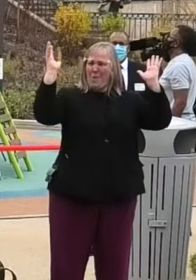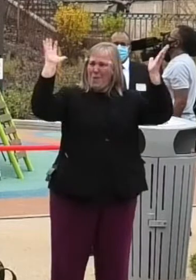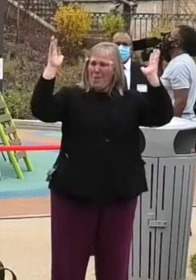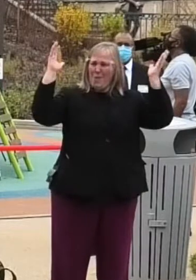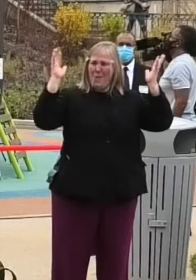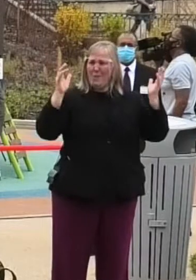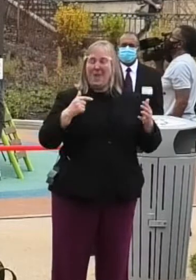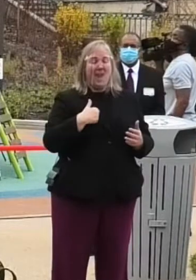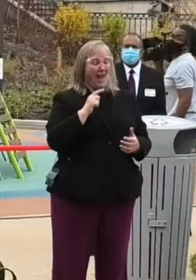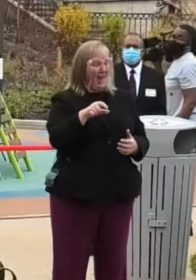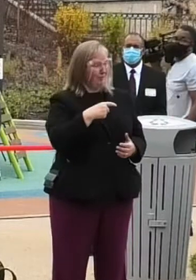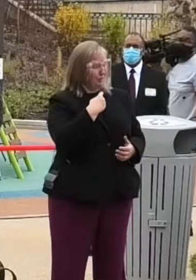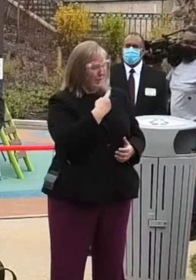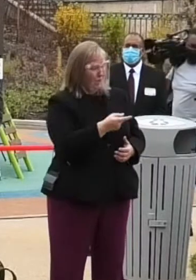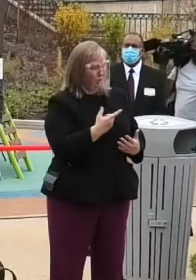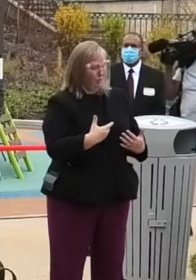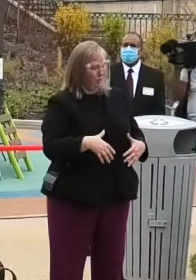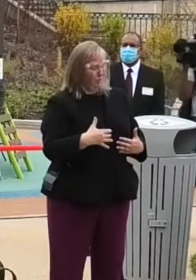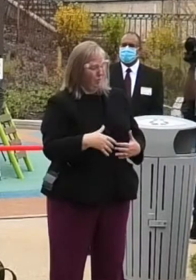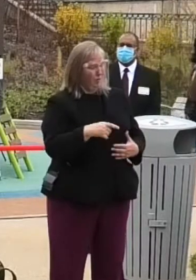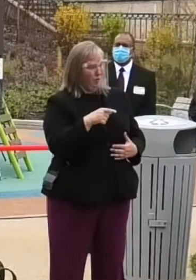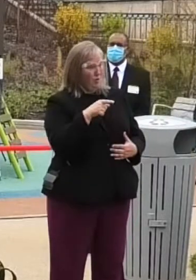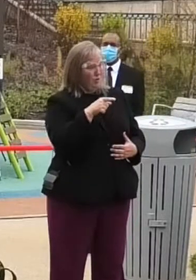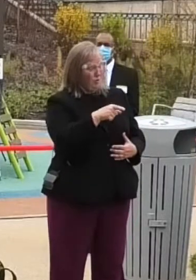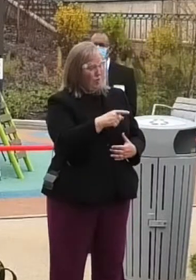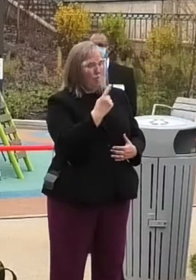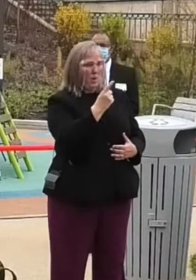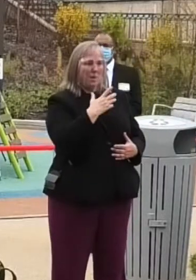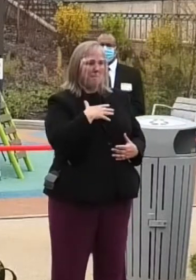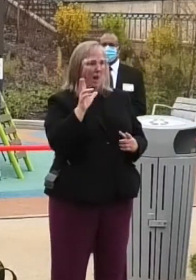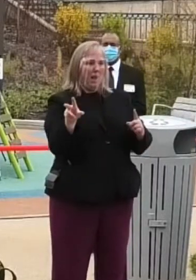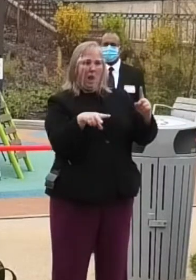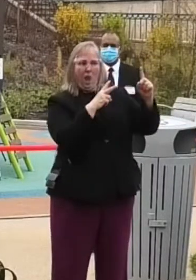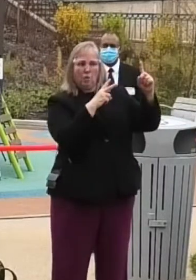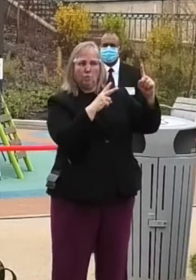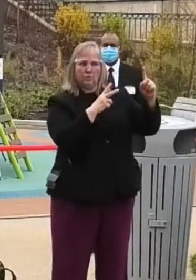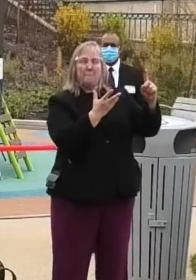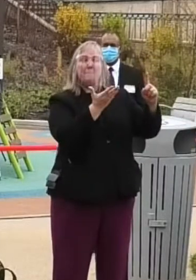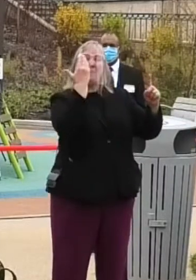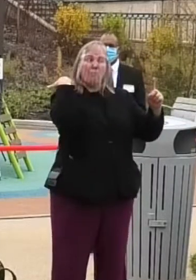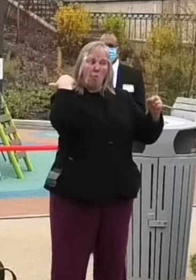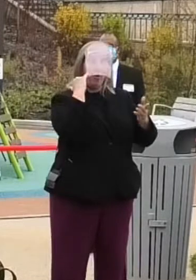And I have to tell you that you were one of my idols before then,